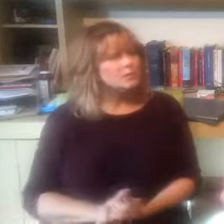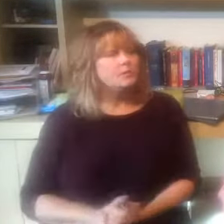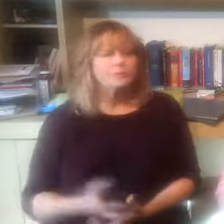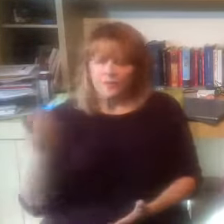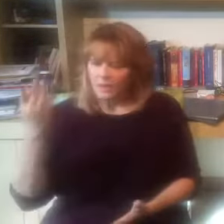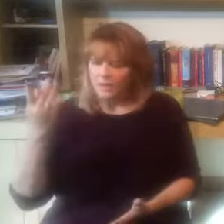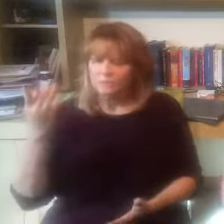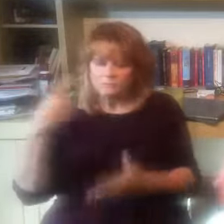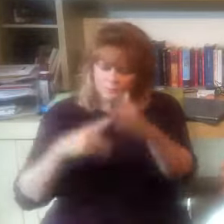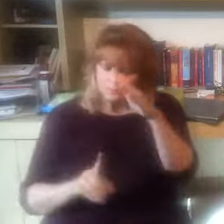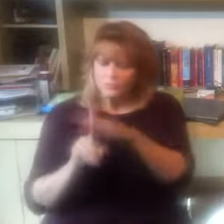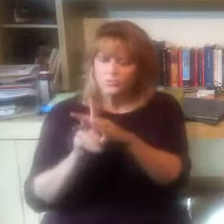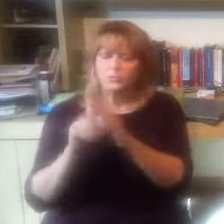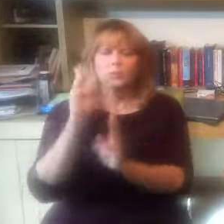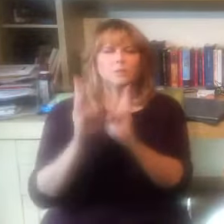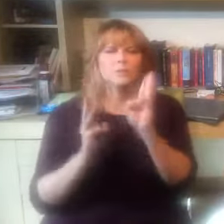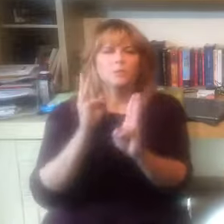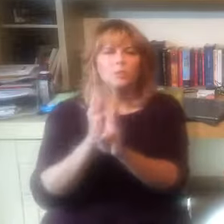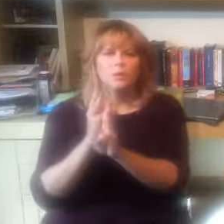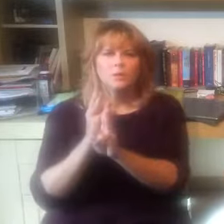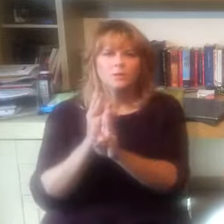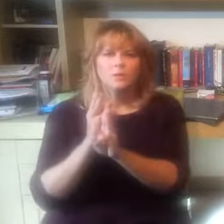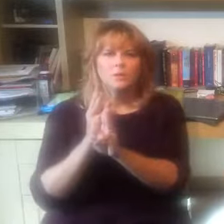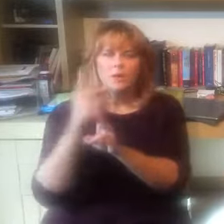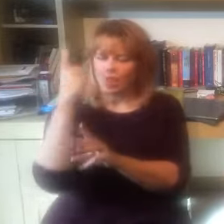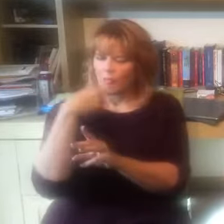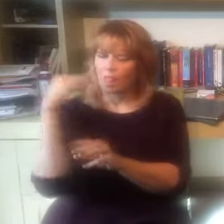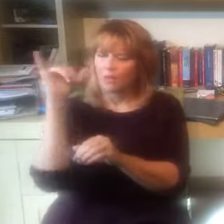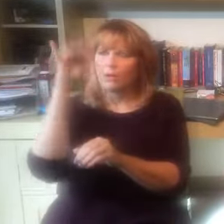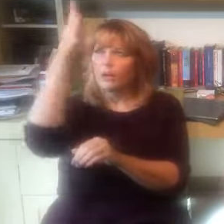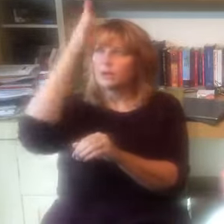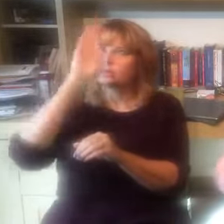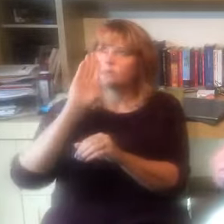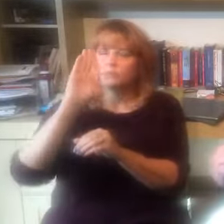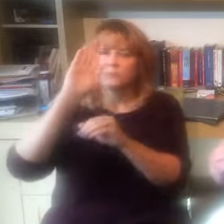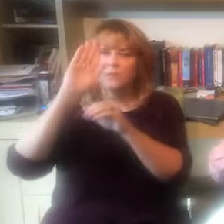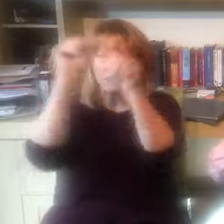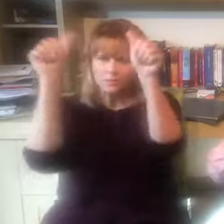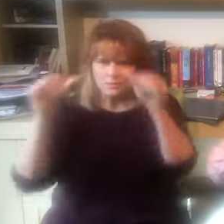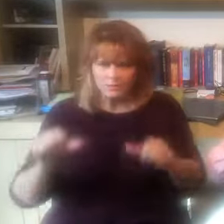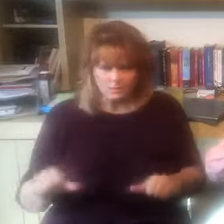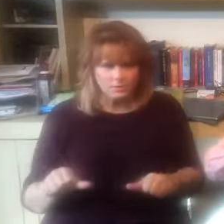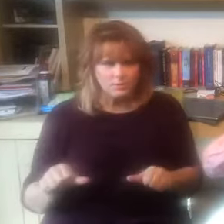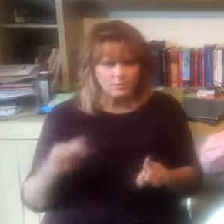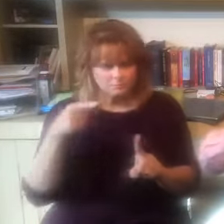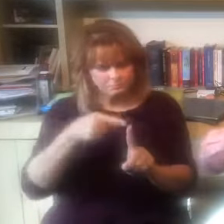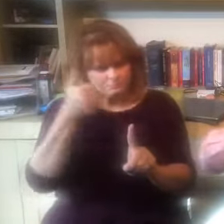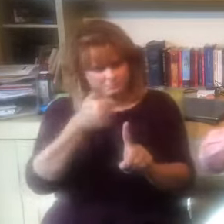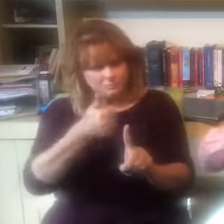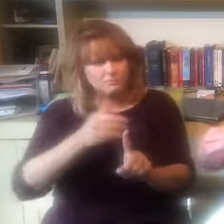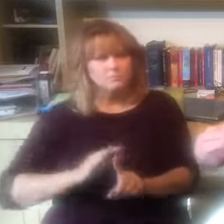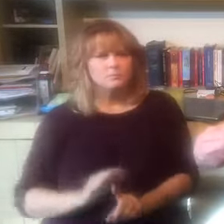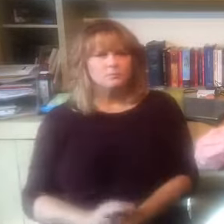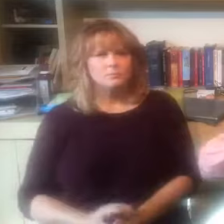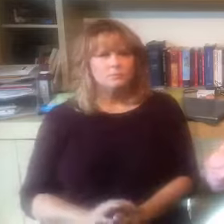came into this world in the image of God, and then he found and he...